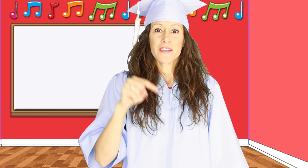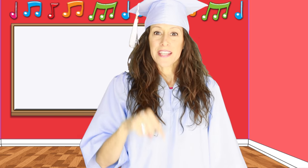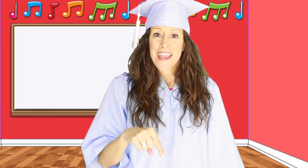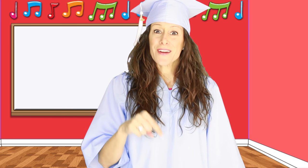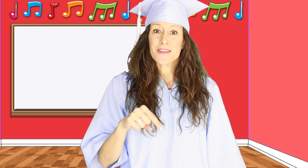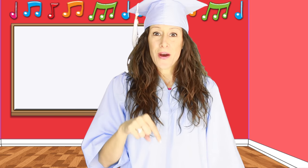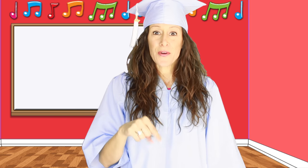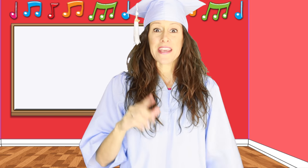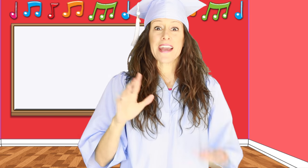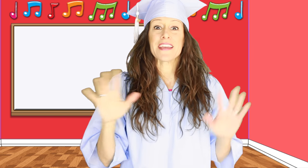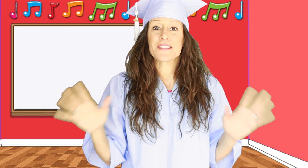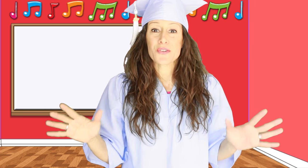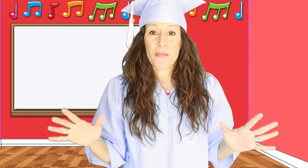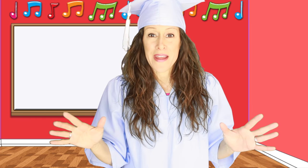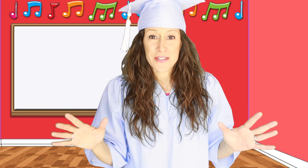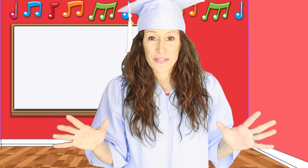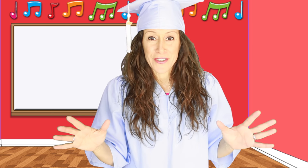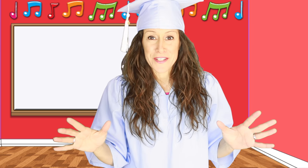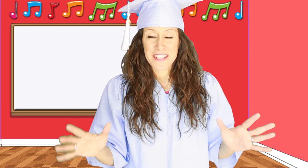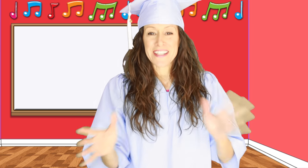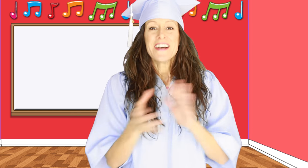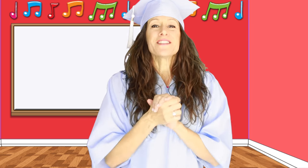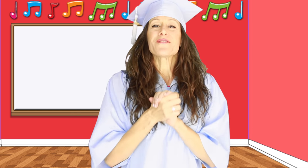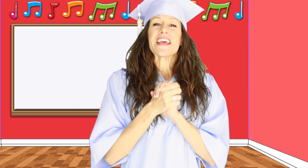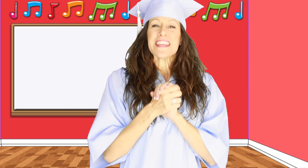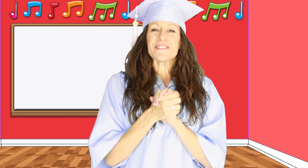the karaoke instrumental version. So thank you